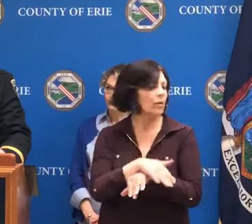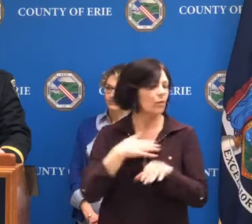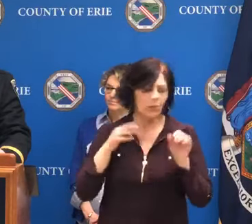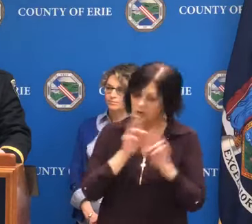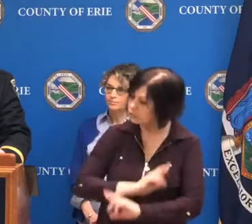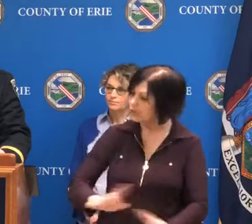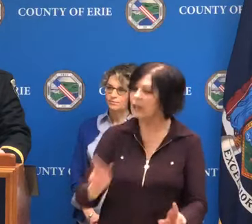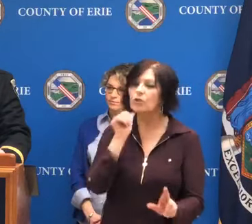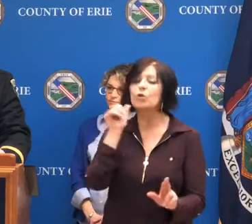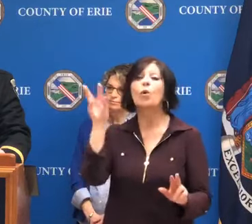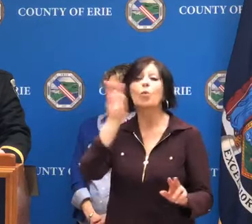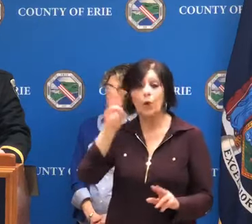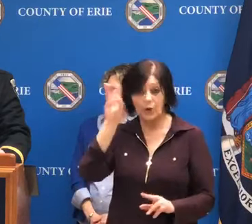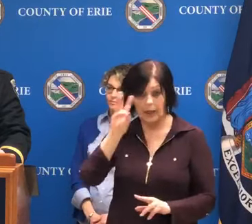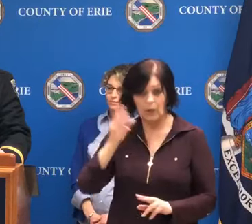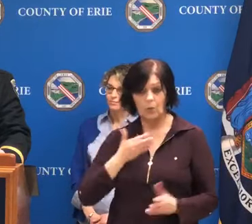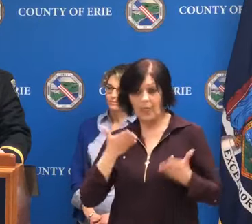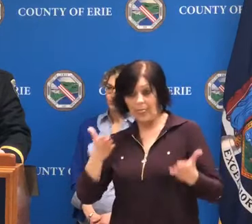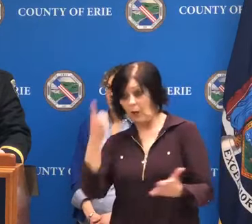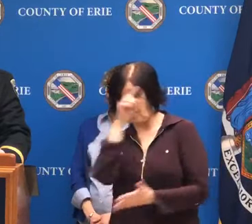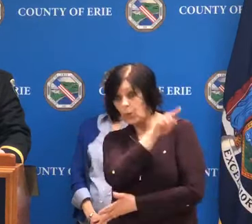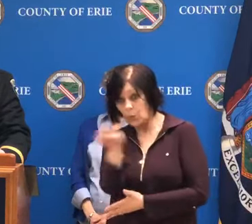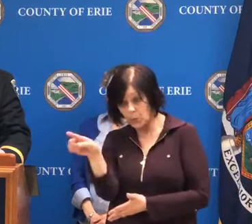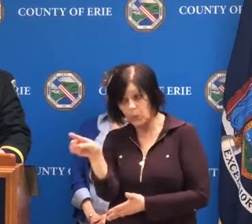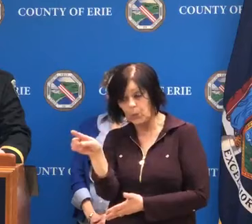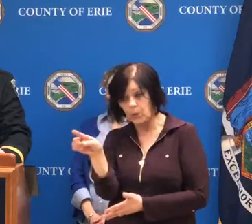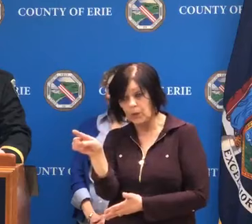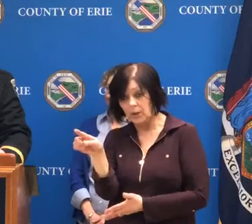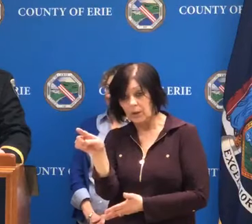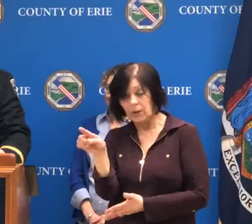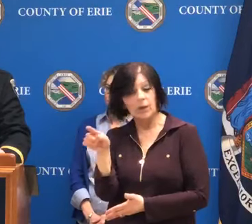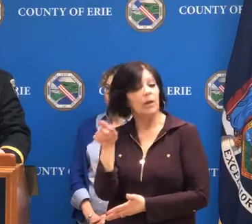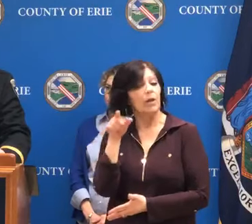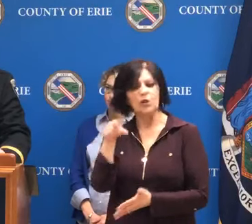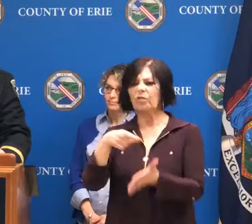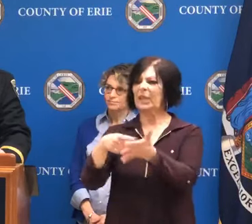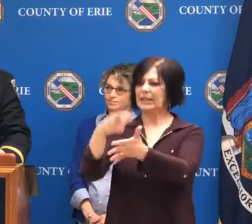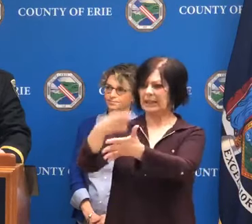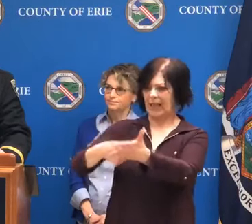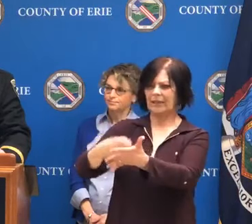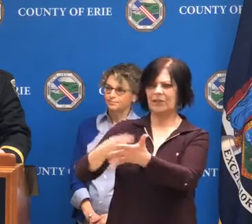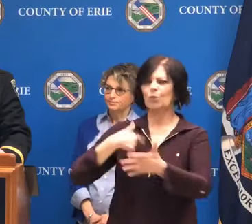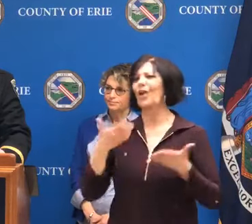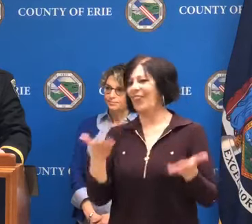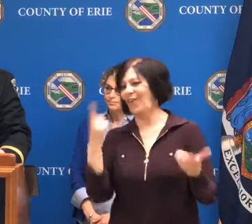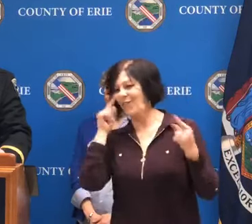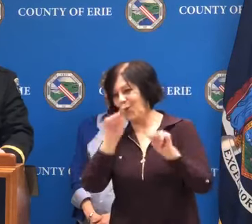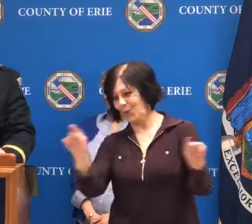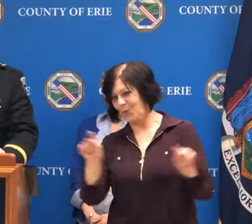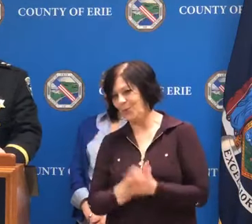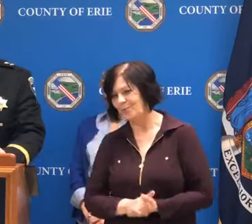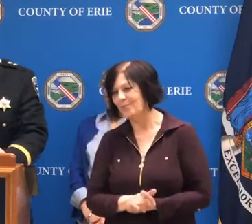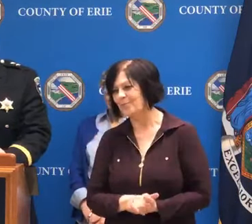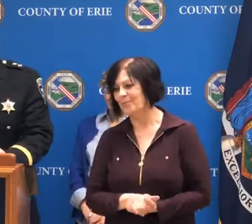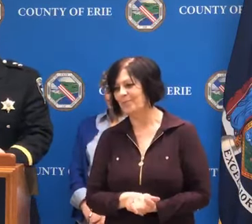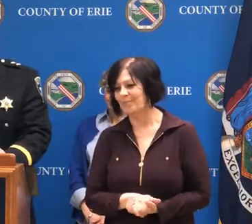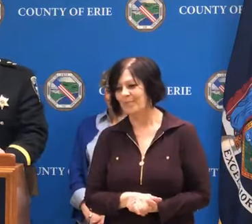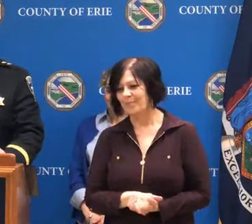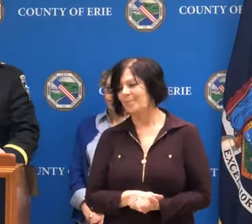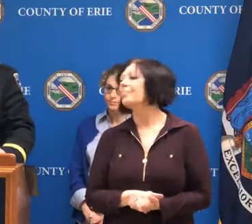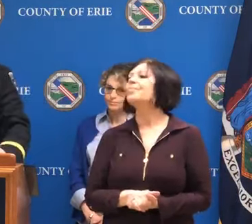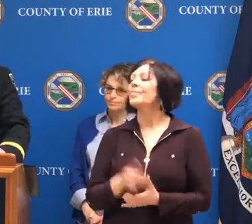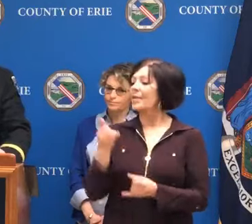Do not worry about it. We will be there for you. You've paid lifelong of taxes. It's the least service that we can provide you. And